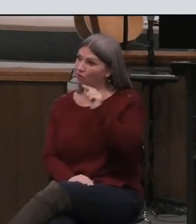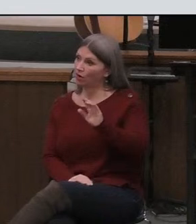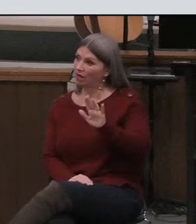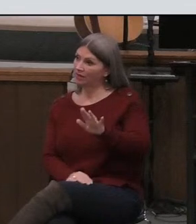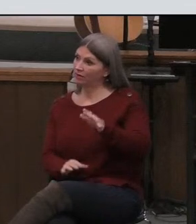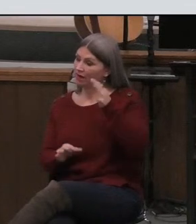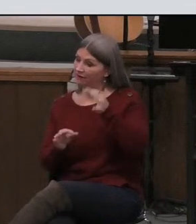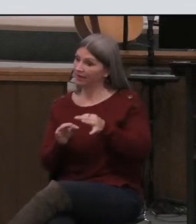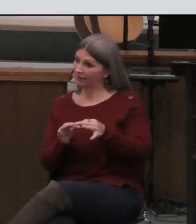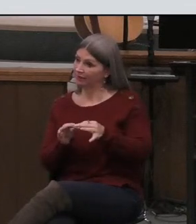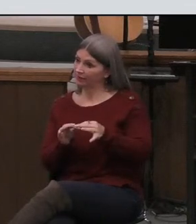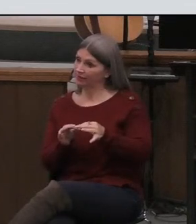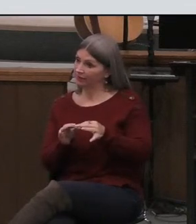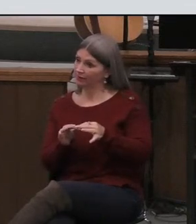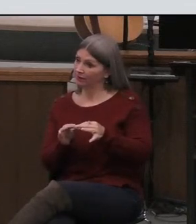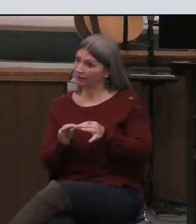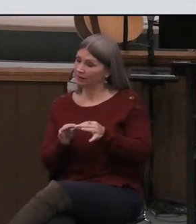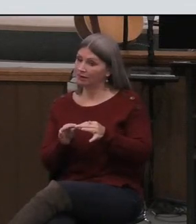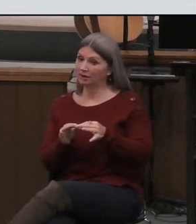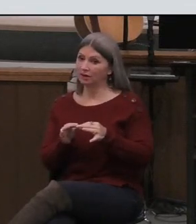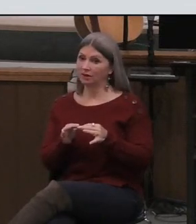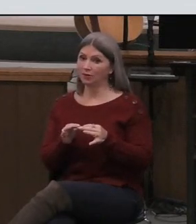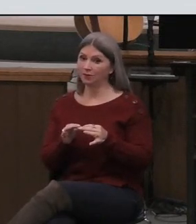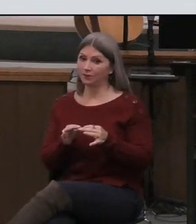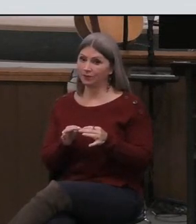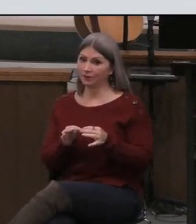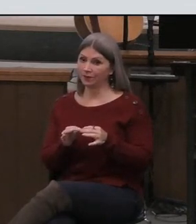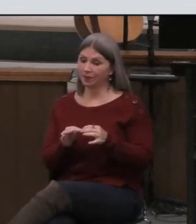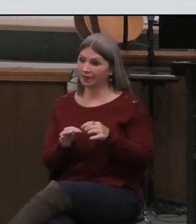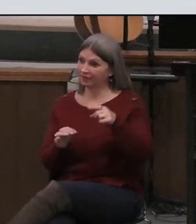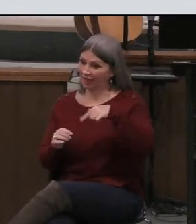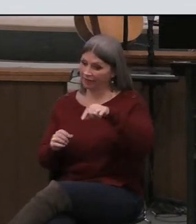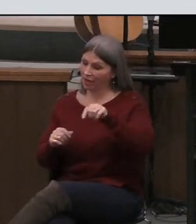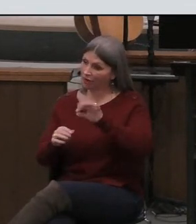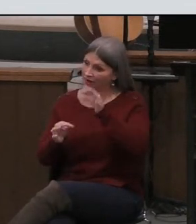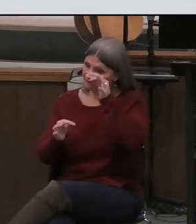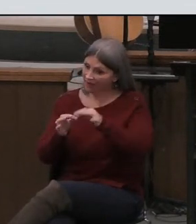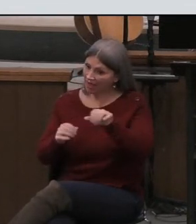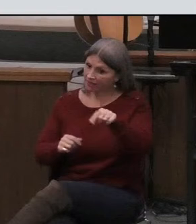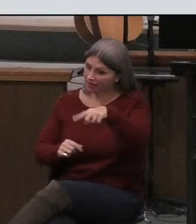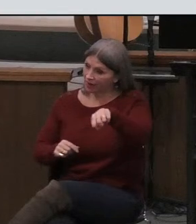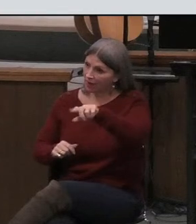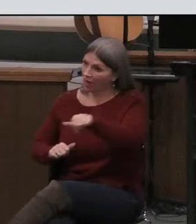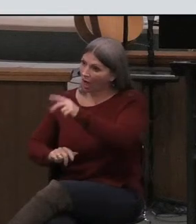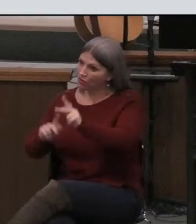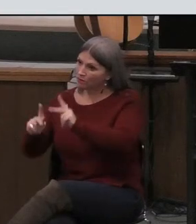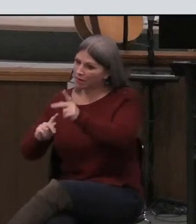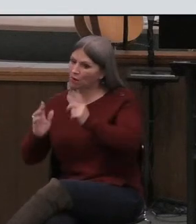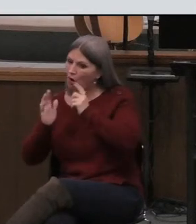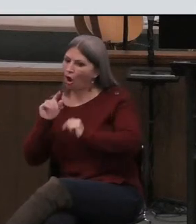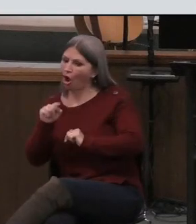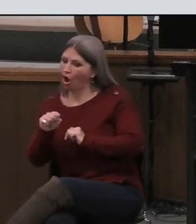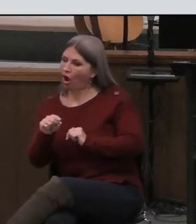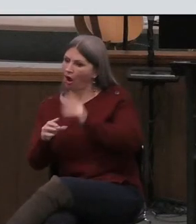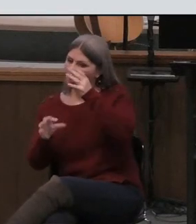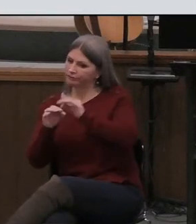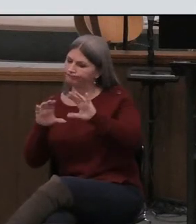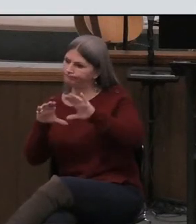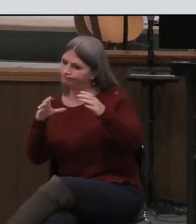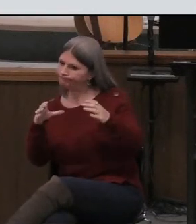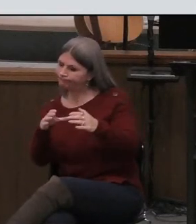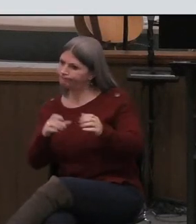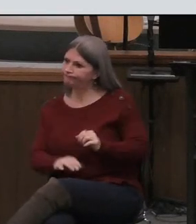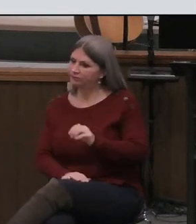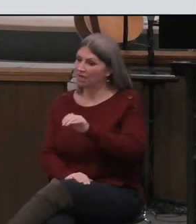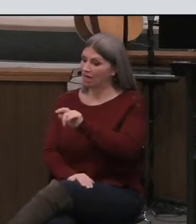faith that was being well known throughout the world at that time.